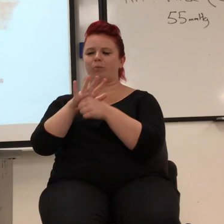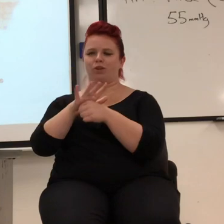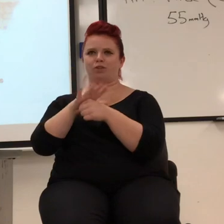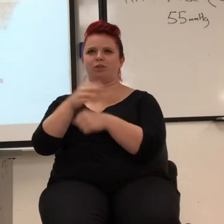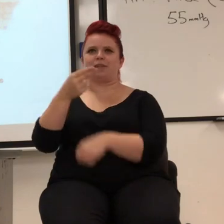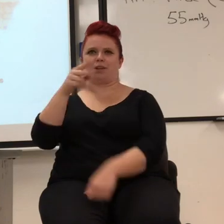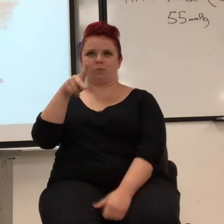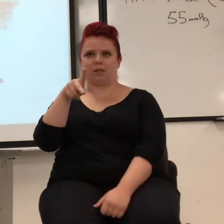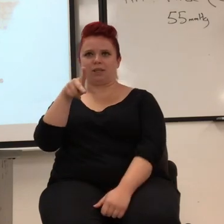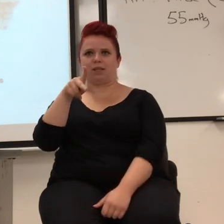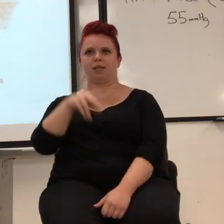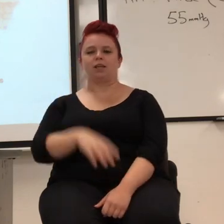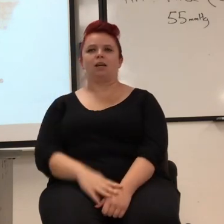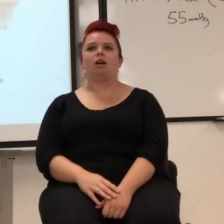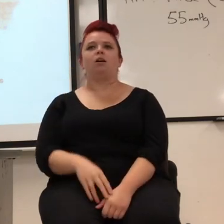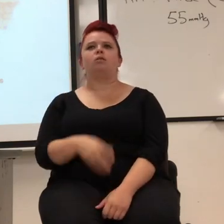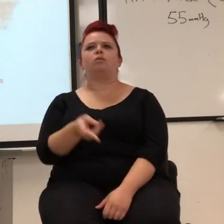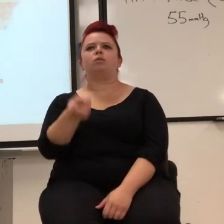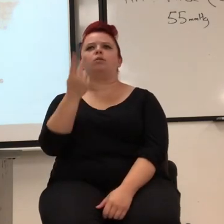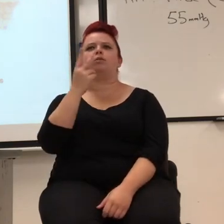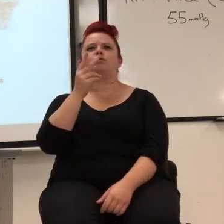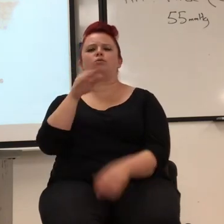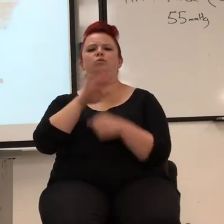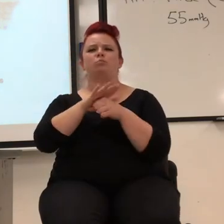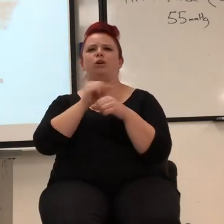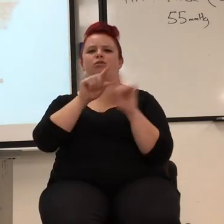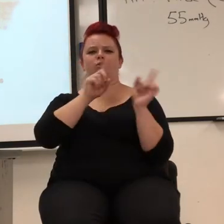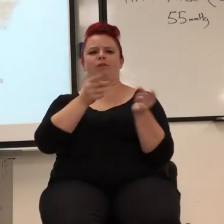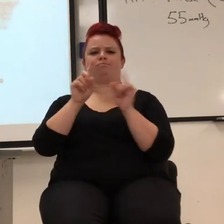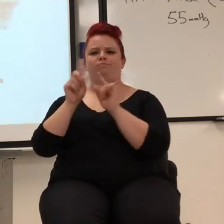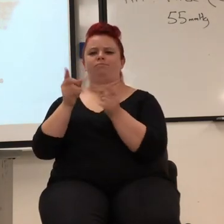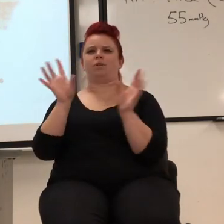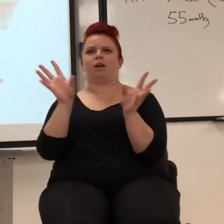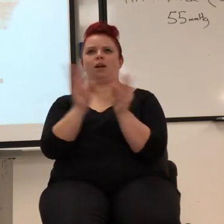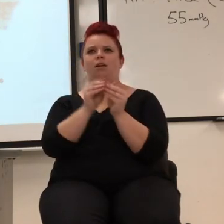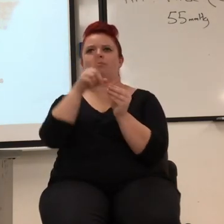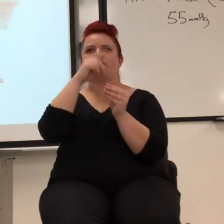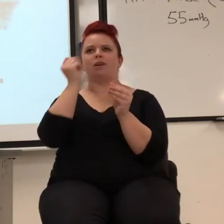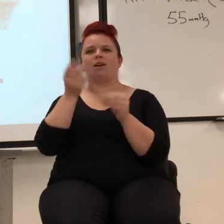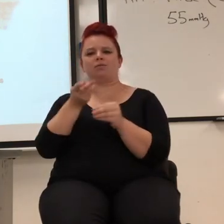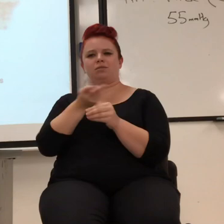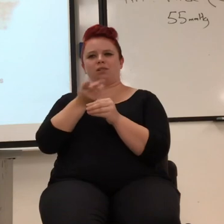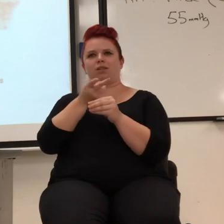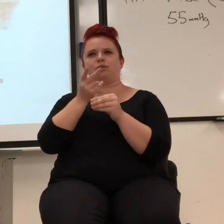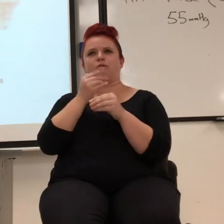These two pressures, I'm putting in parentheses and adding them because these are opposing